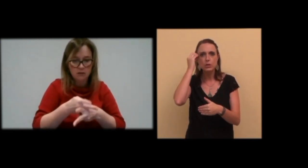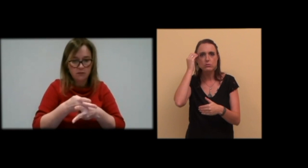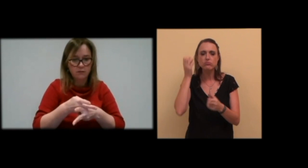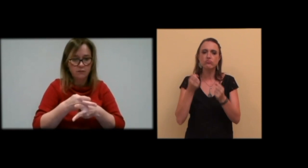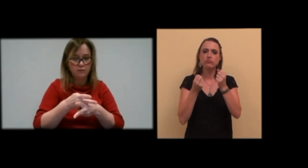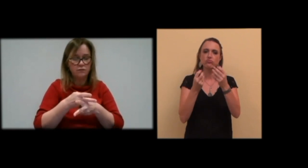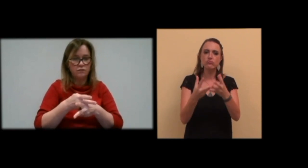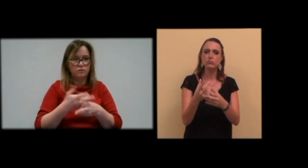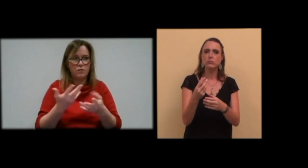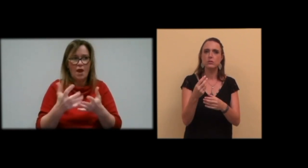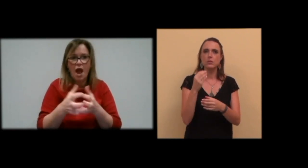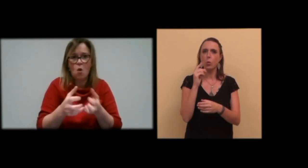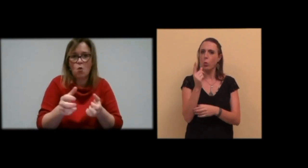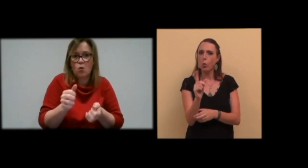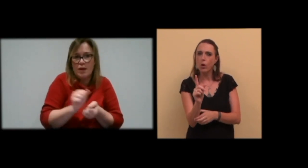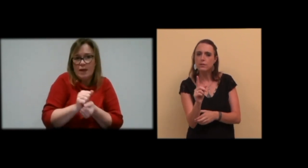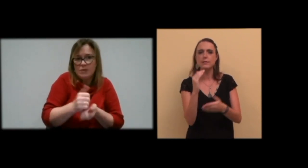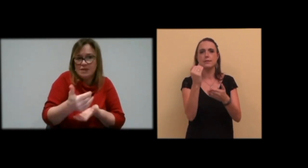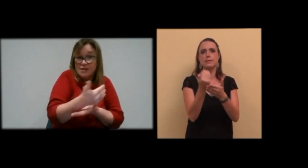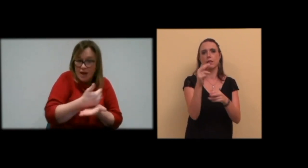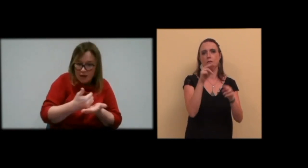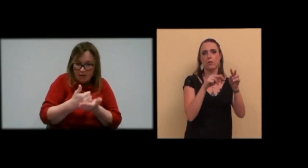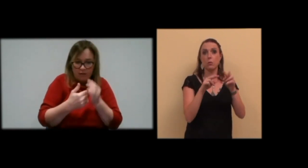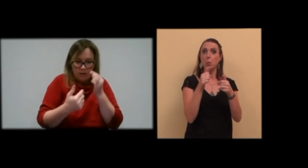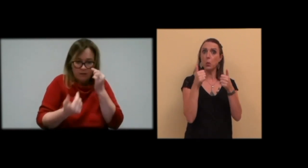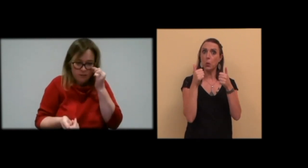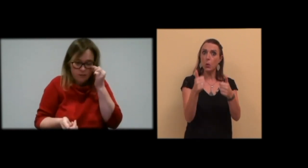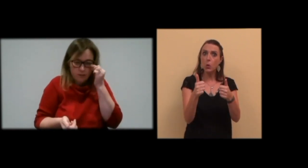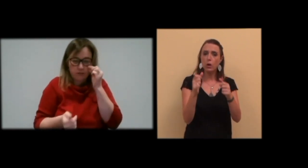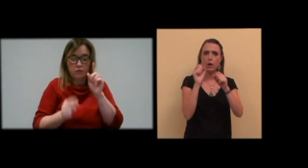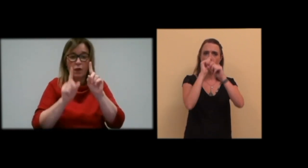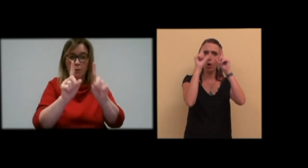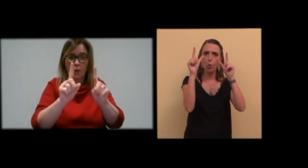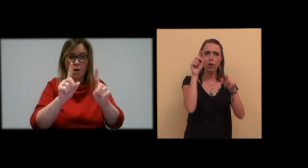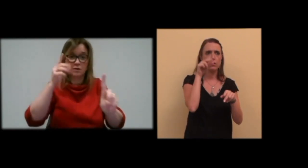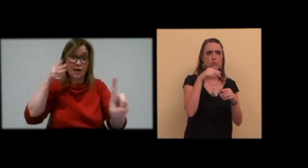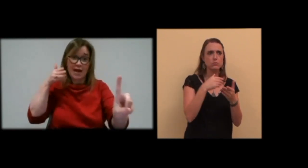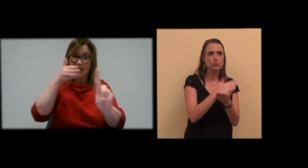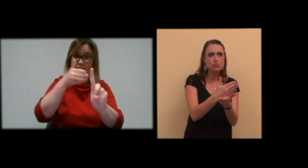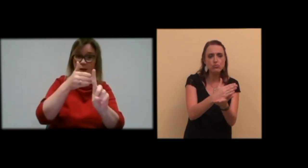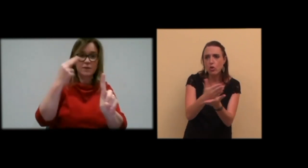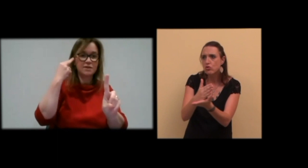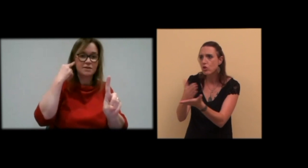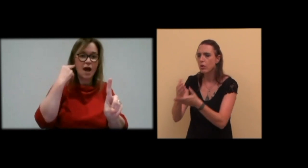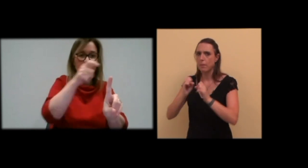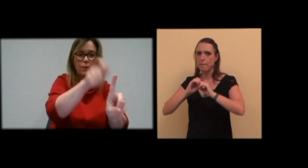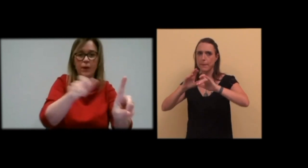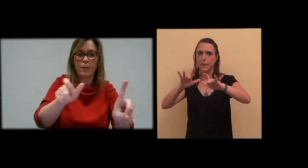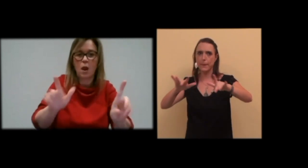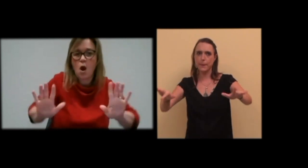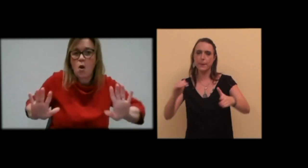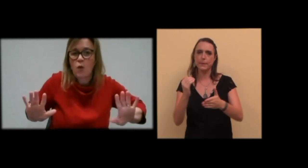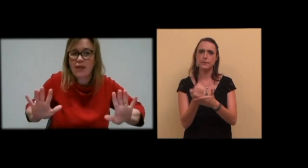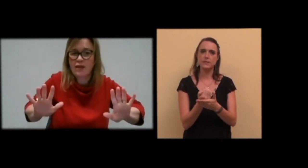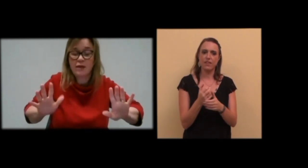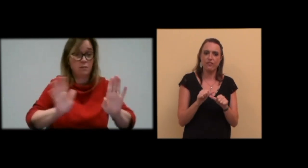sends out information on safeguarding. So that's really good for sharing the awareness on how to keep